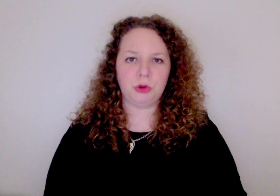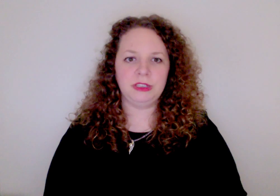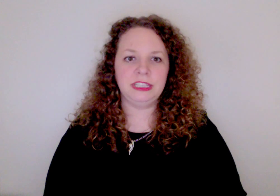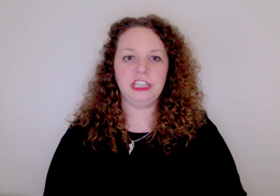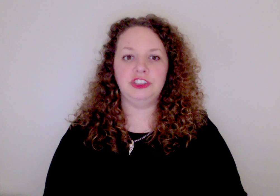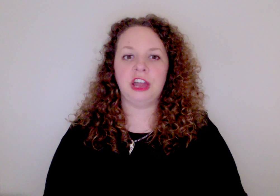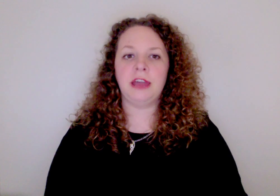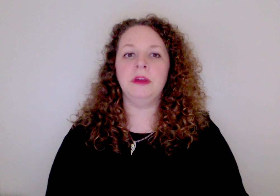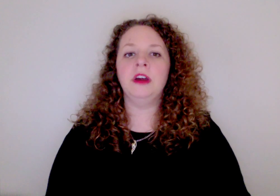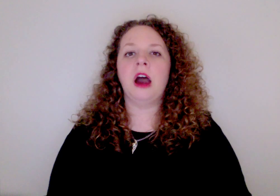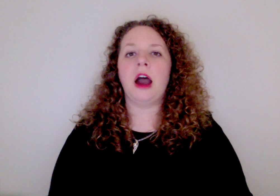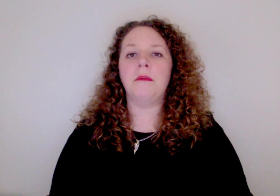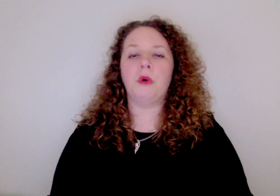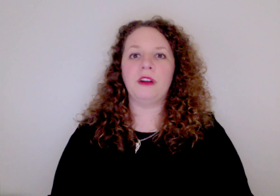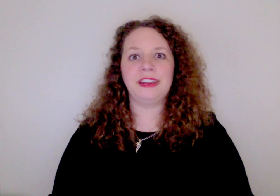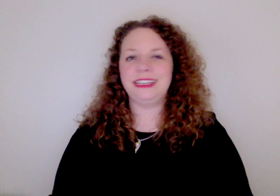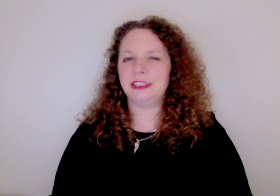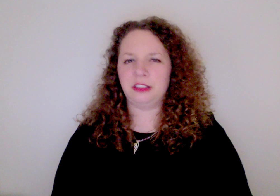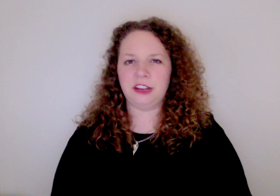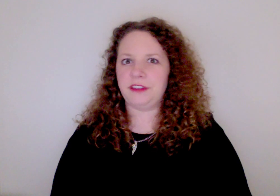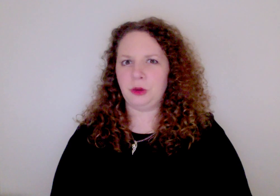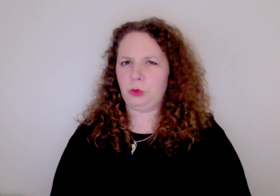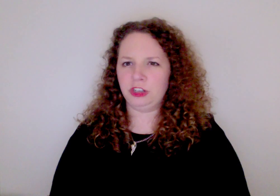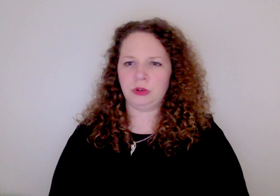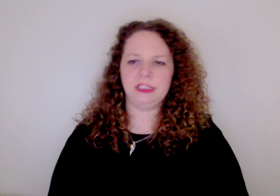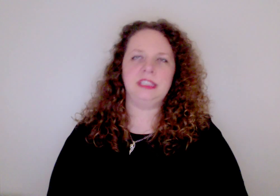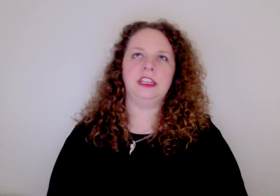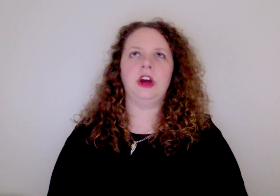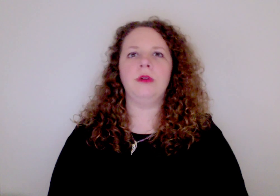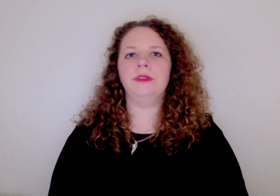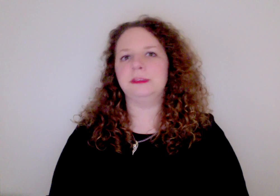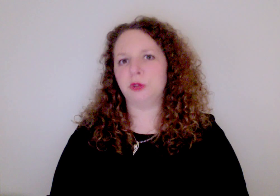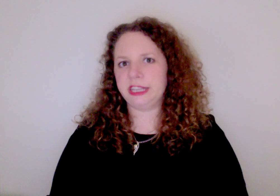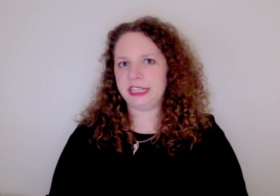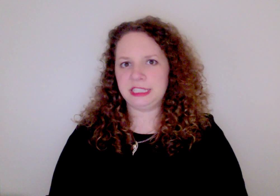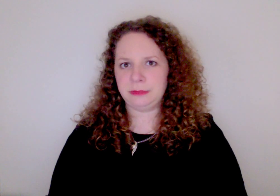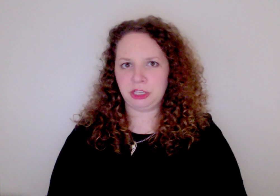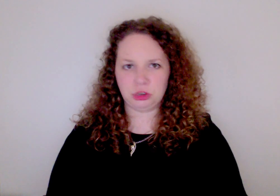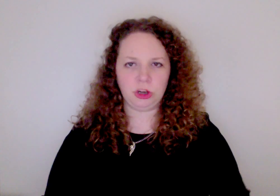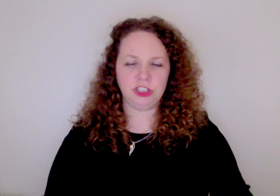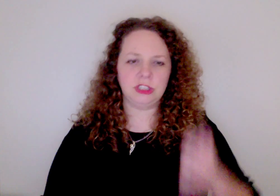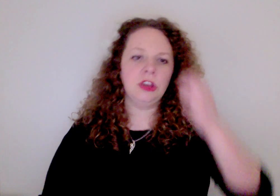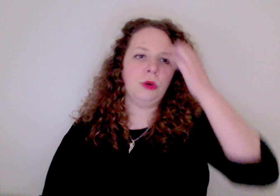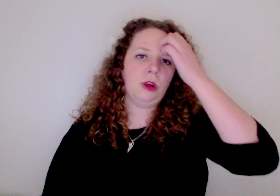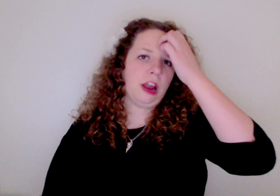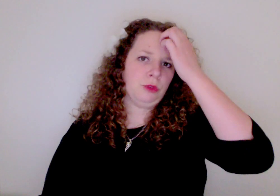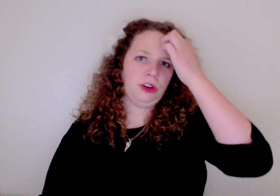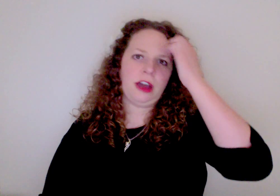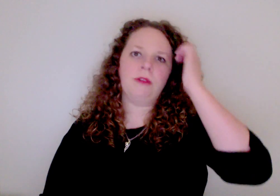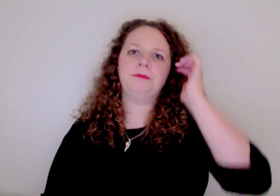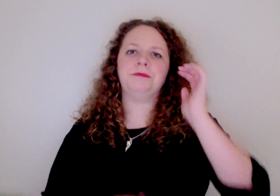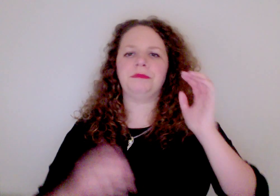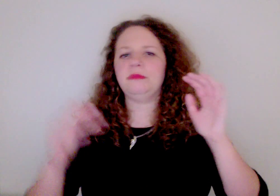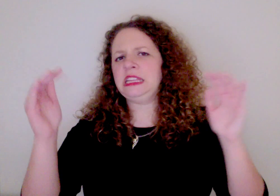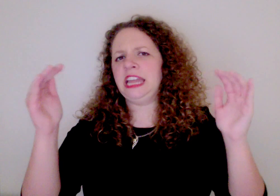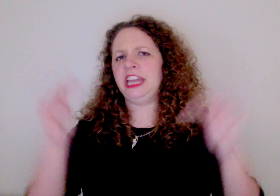chores each time, or if I need to clarify what are chores, I said, oh, this morning I did my chores, or I wrote out a